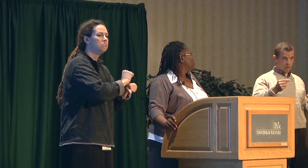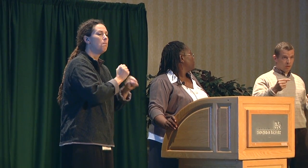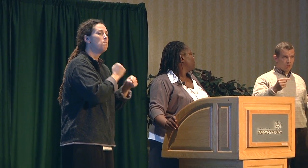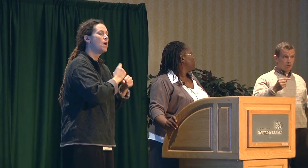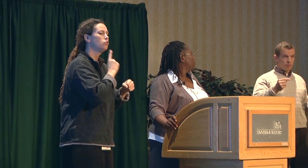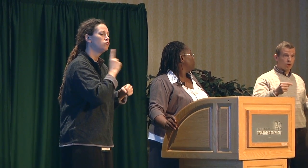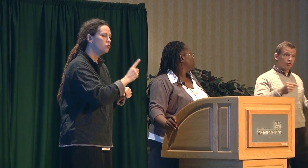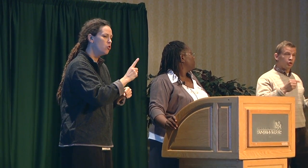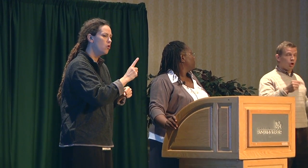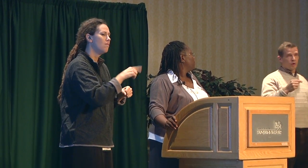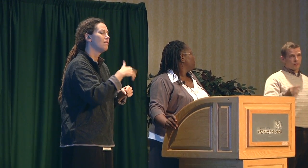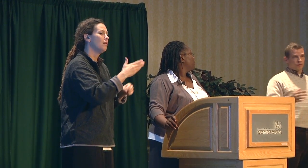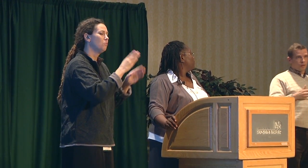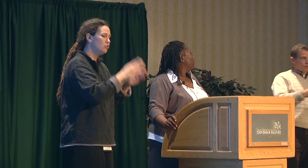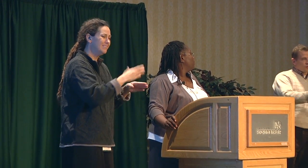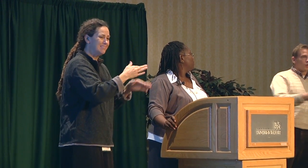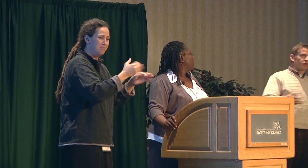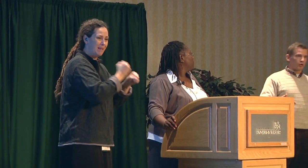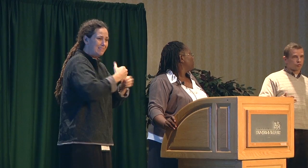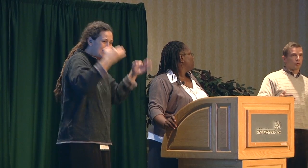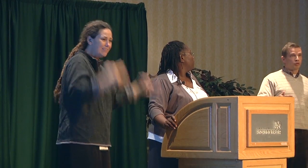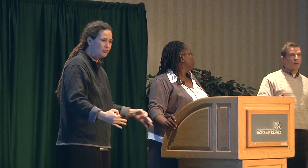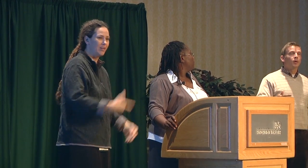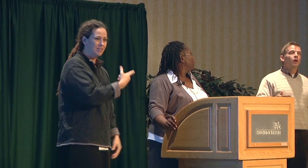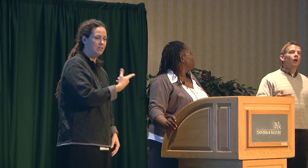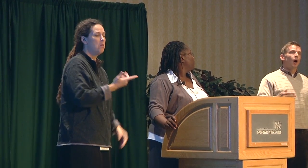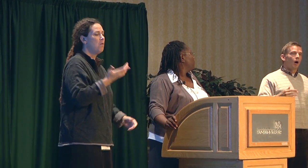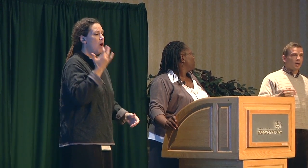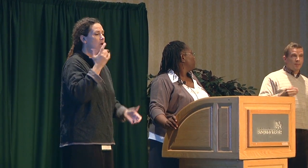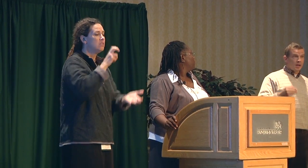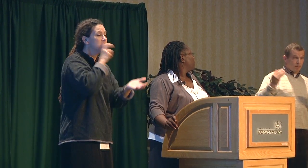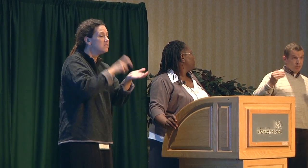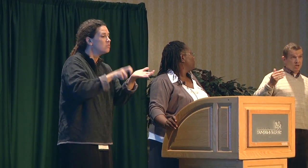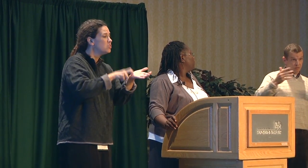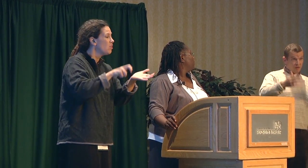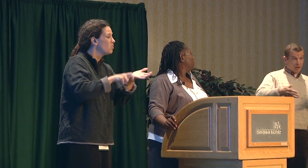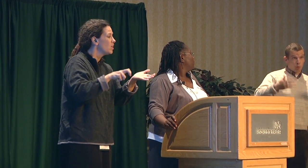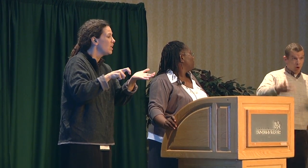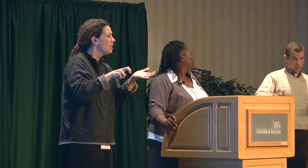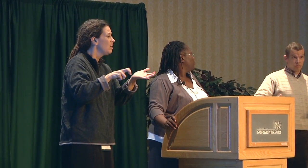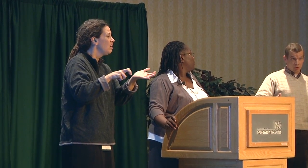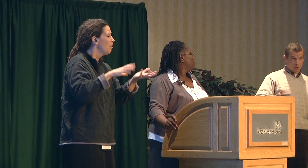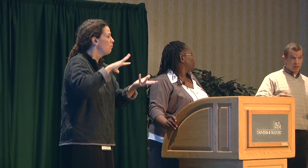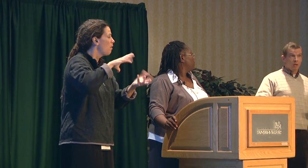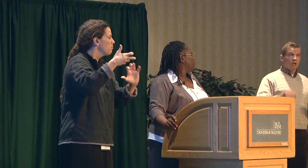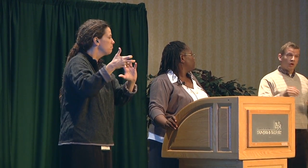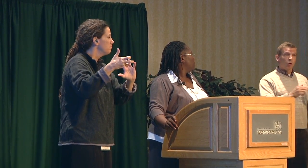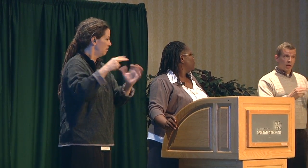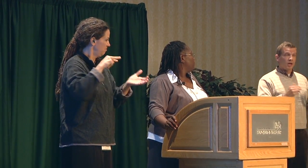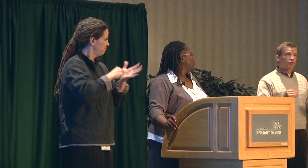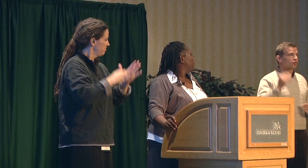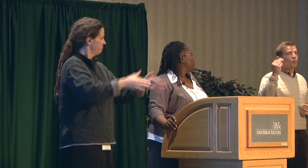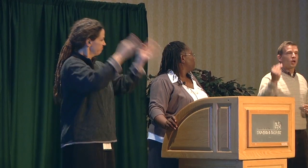maker. Because, if the secretary screws up, it may not be the final word. You know what I mean?